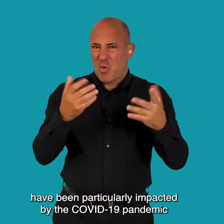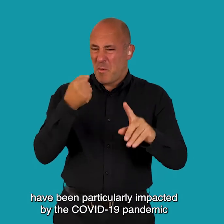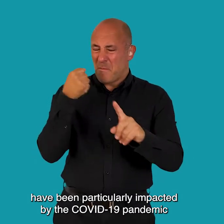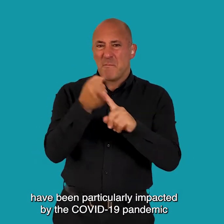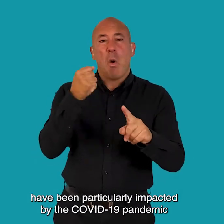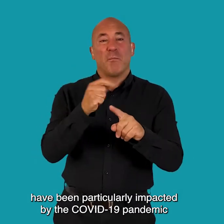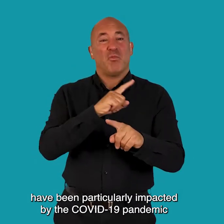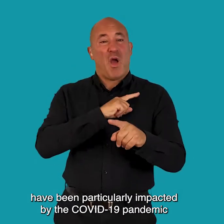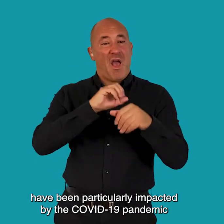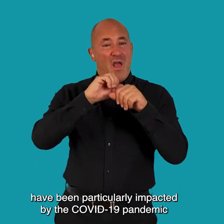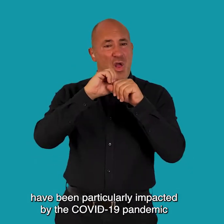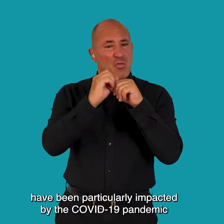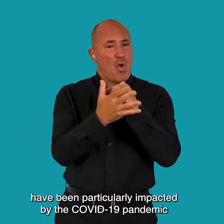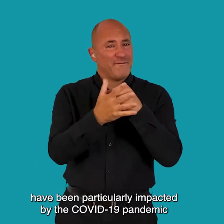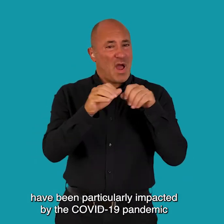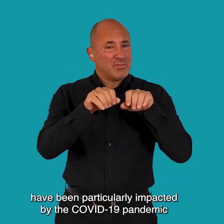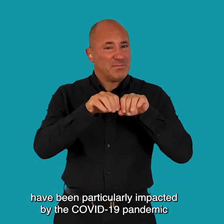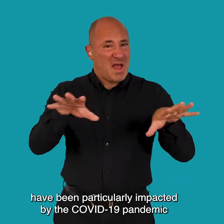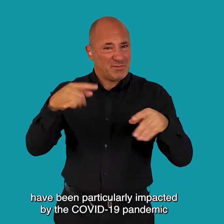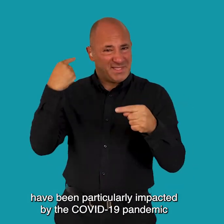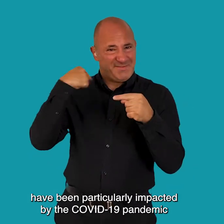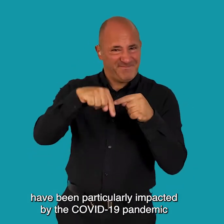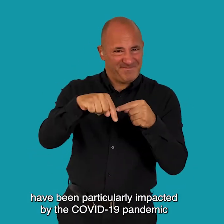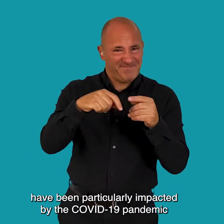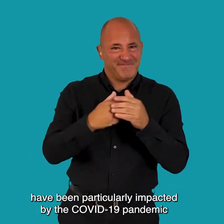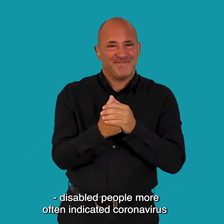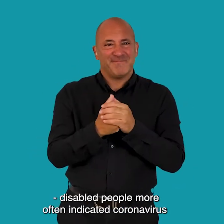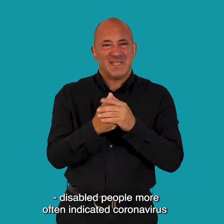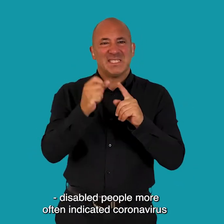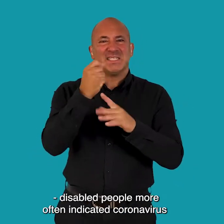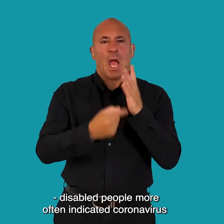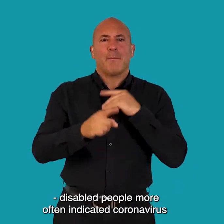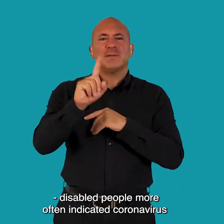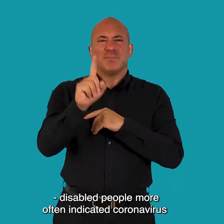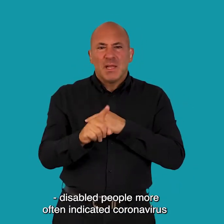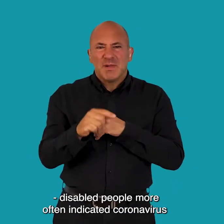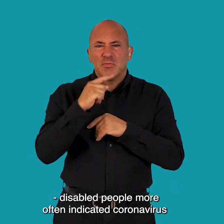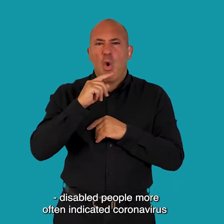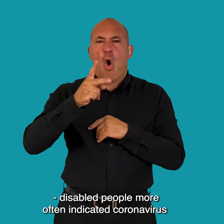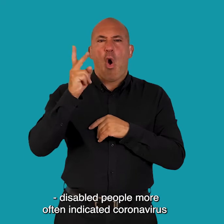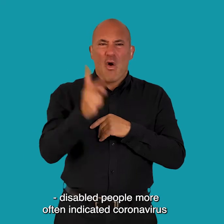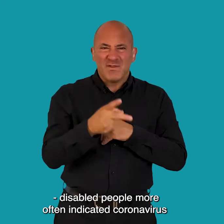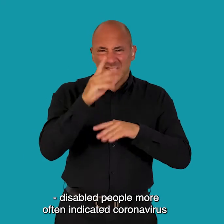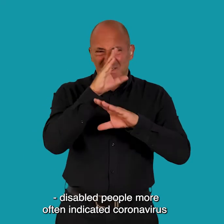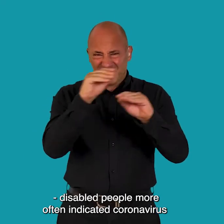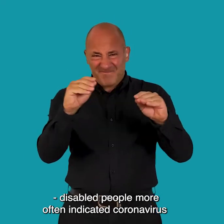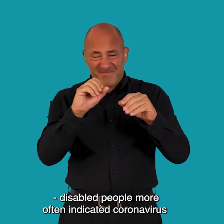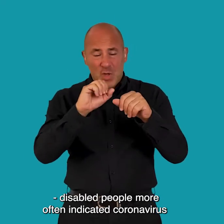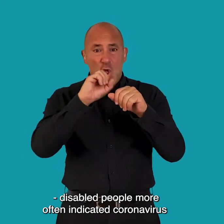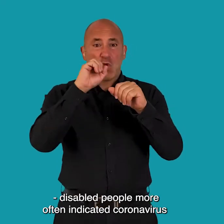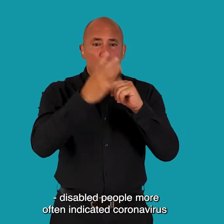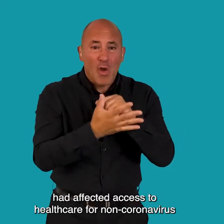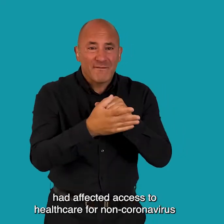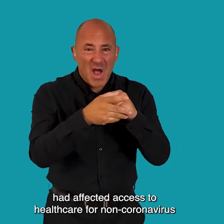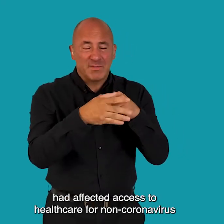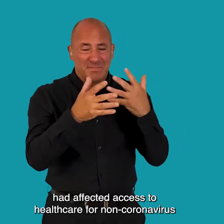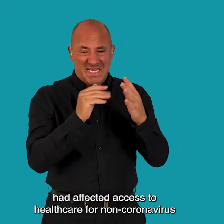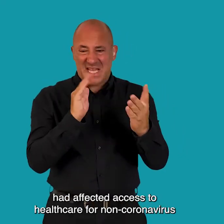particularly impacted by the COVID-19 pandemic. Disabled people more often indicated coronavirus had affected access